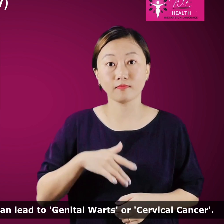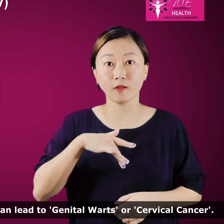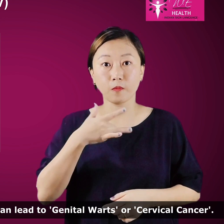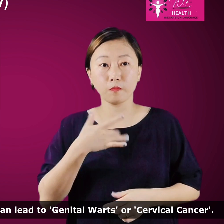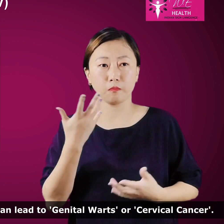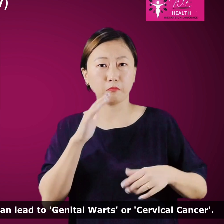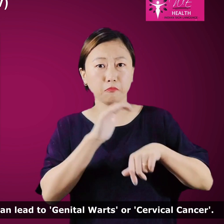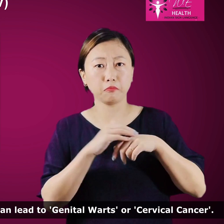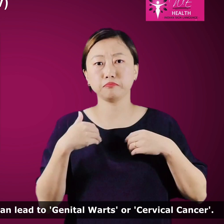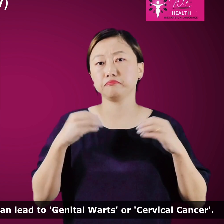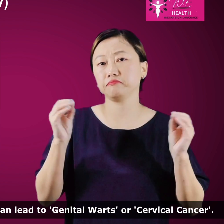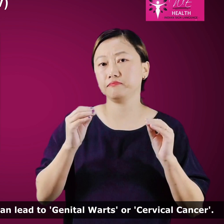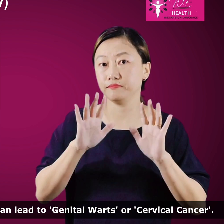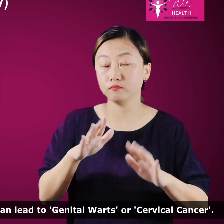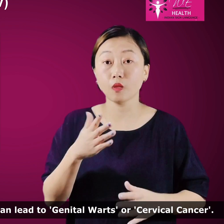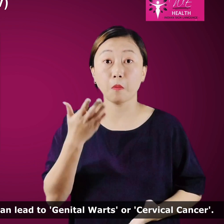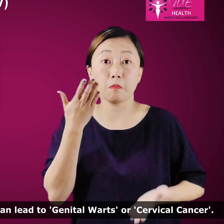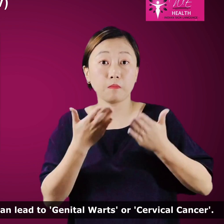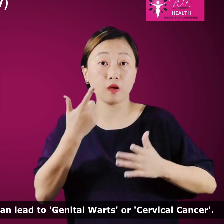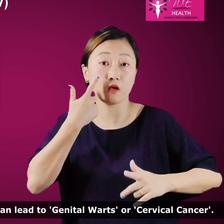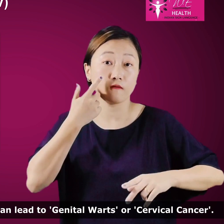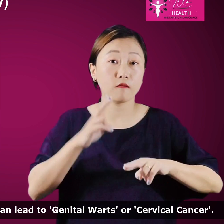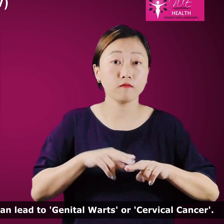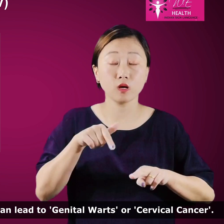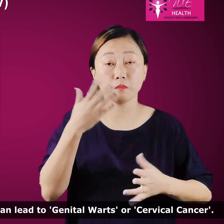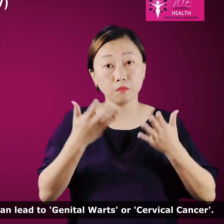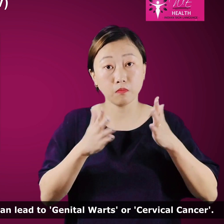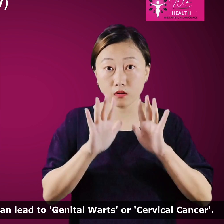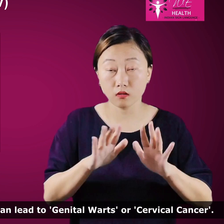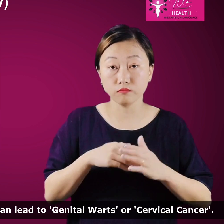In some extreme cases it can lead to genital warts or cervical cancer.